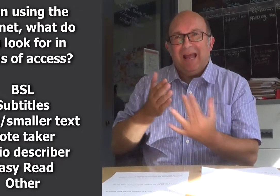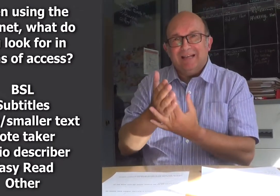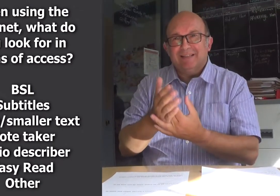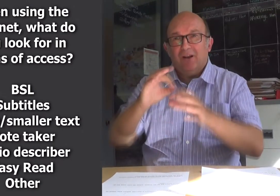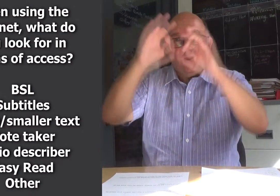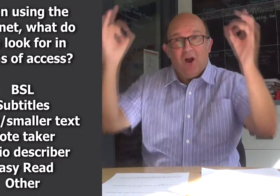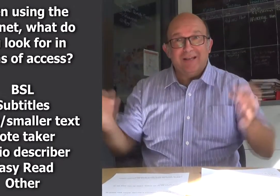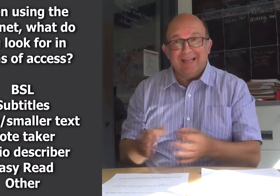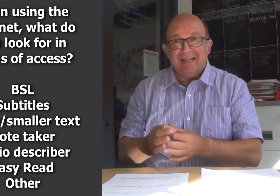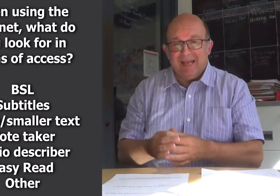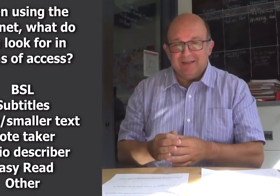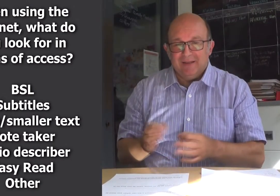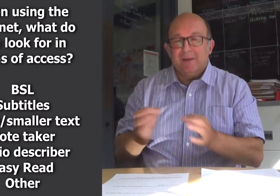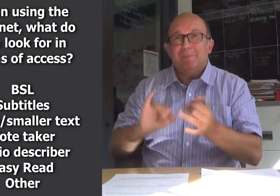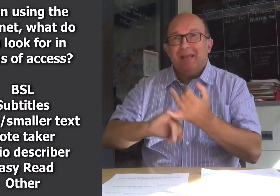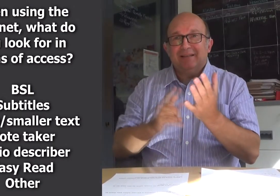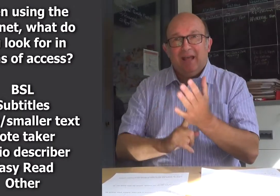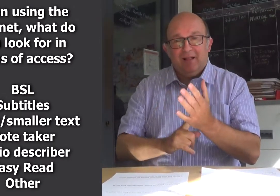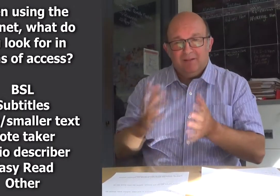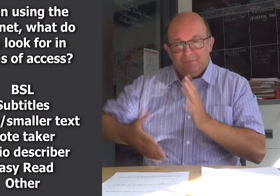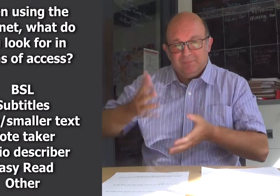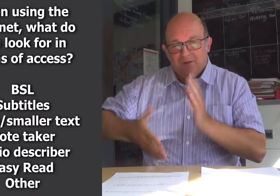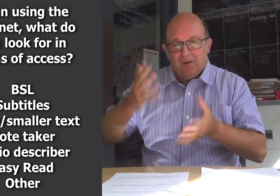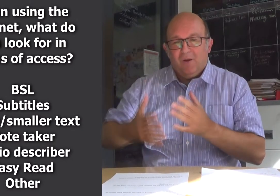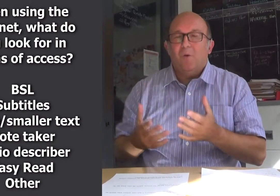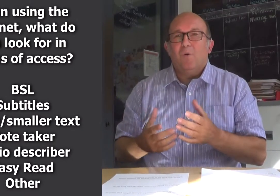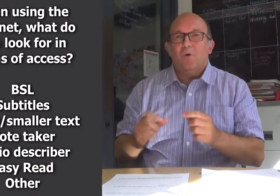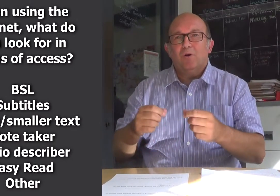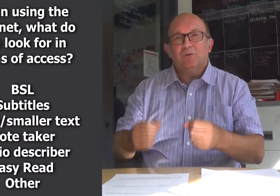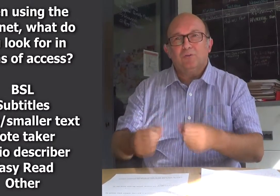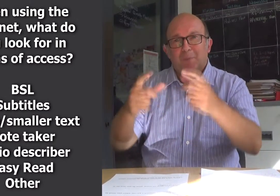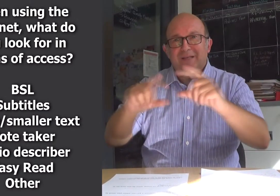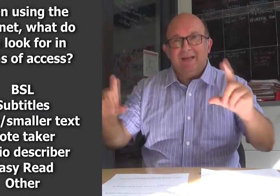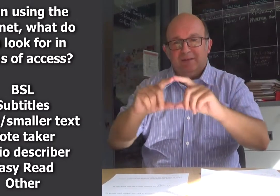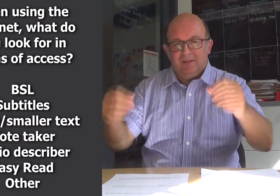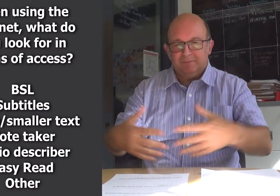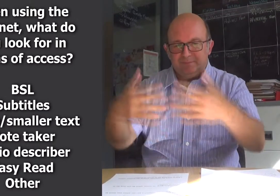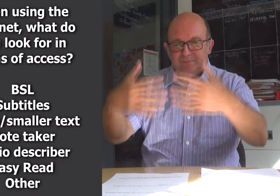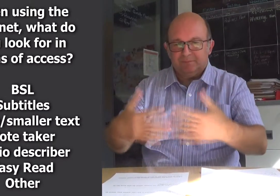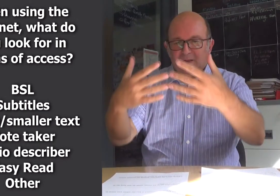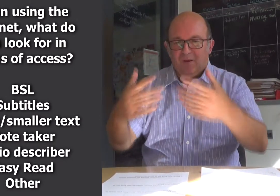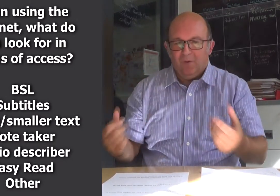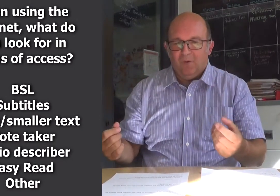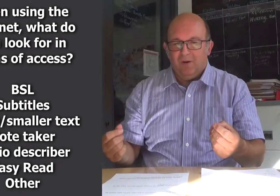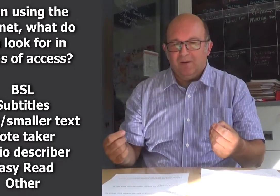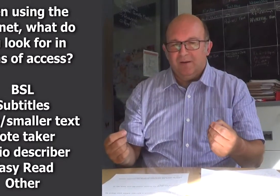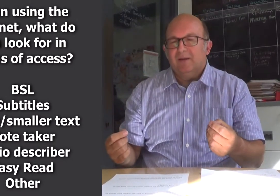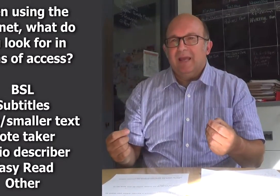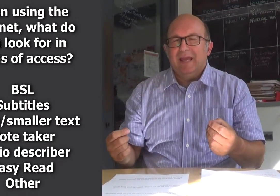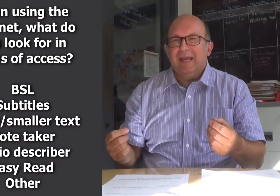you want access on the internet, BSL or subtitle